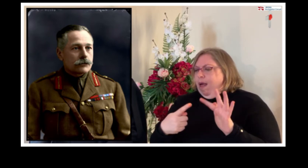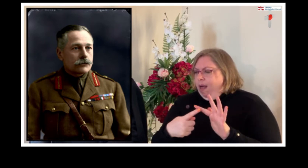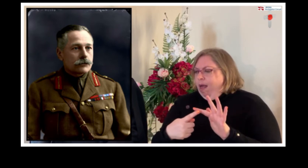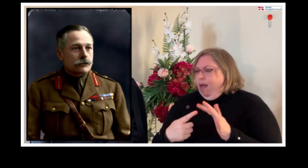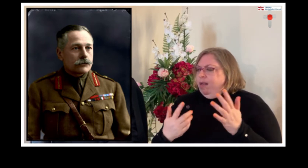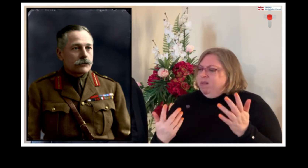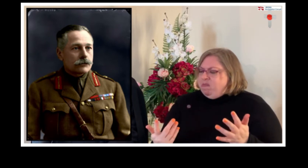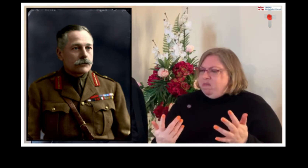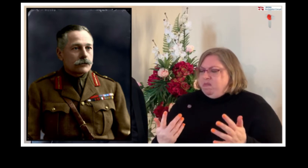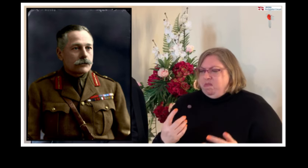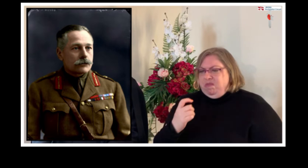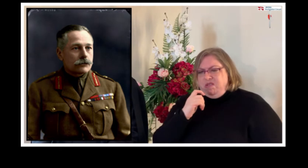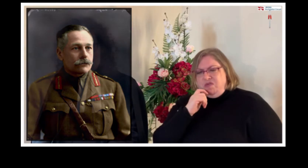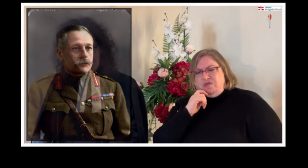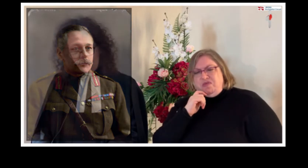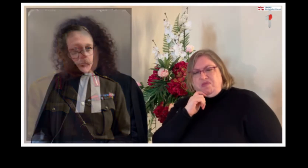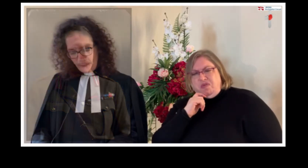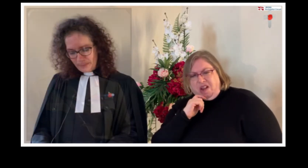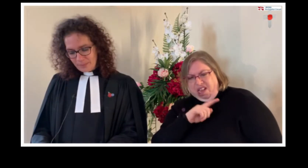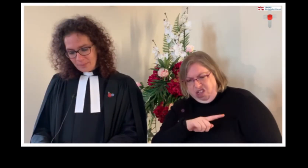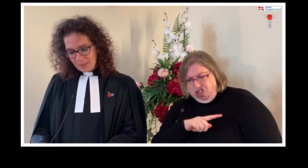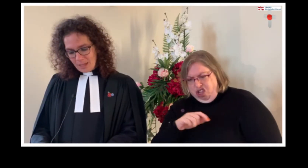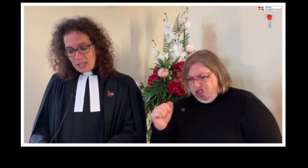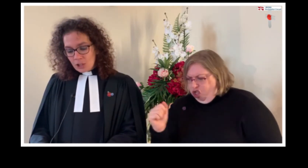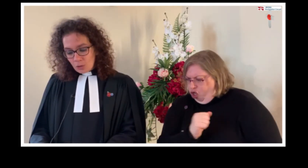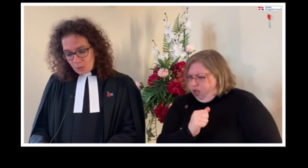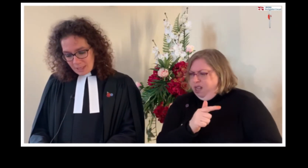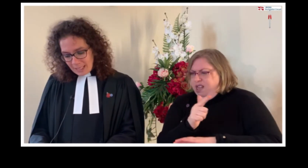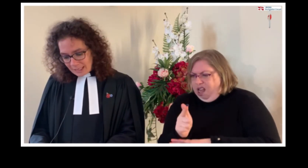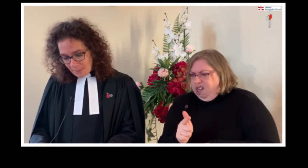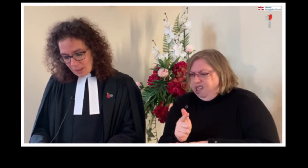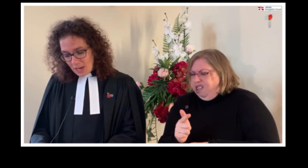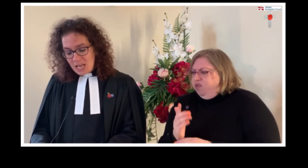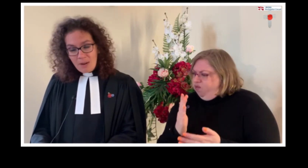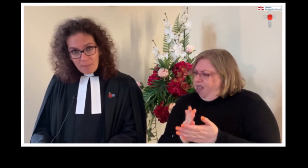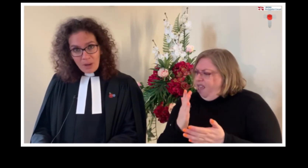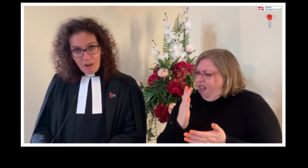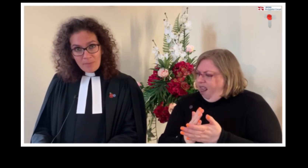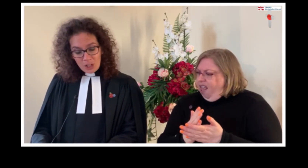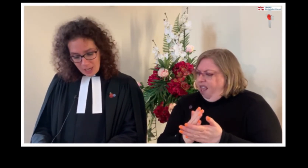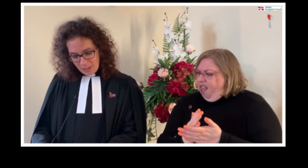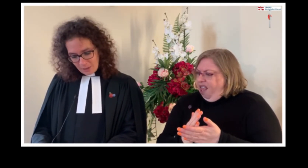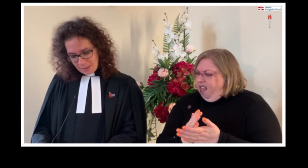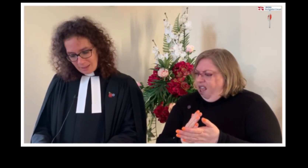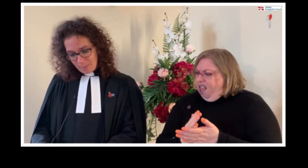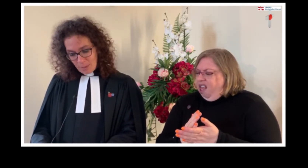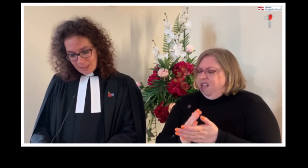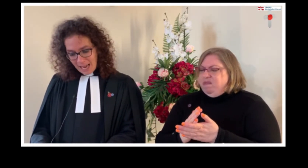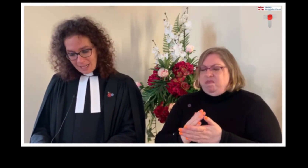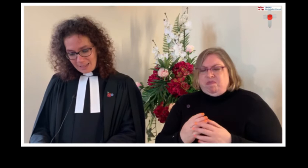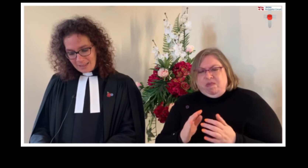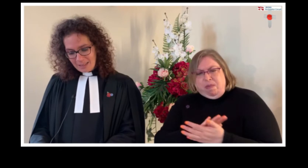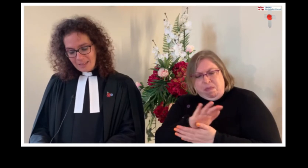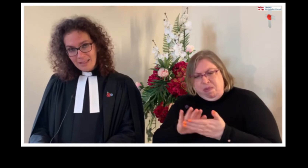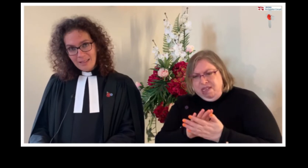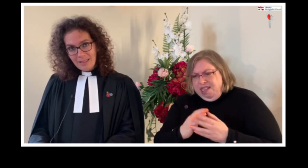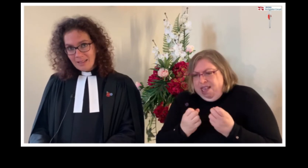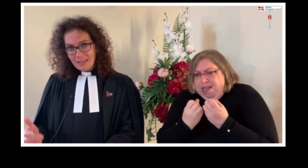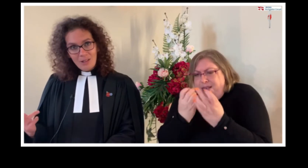Sudan as a staff officer to Kitchener, sought to limit the number of machine guns per